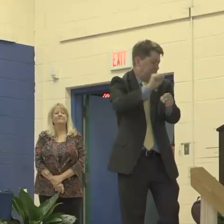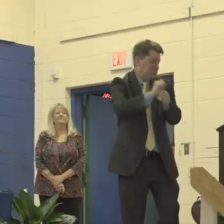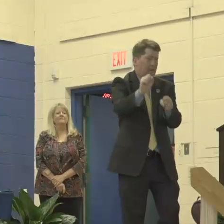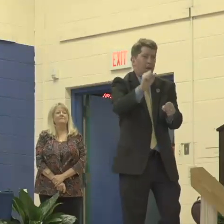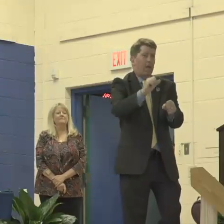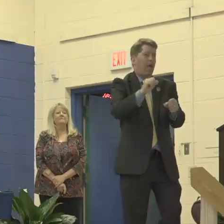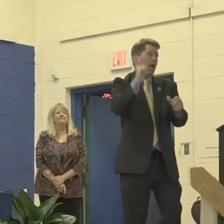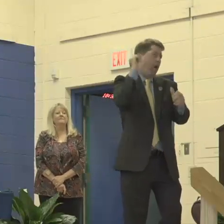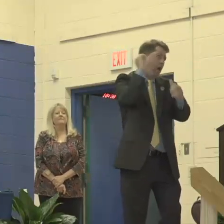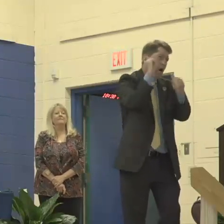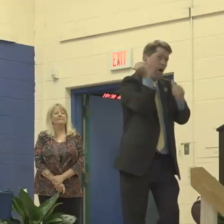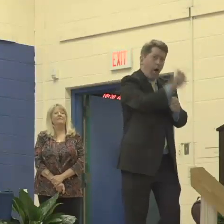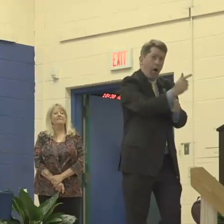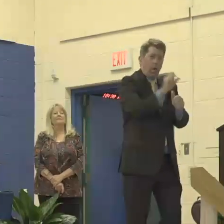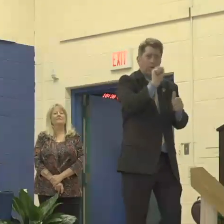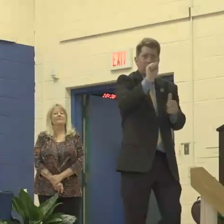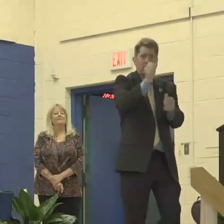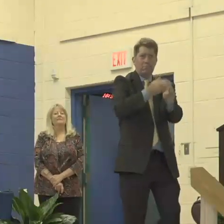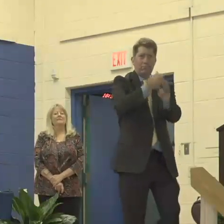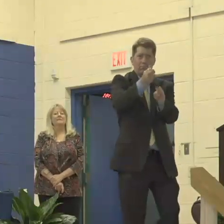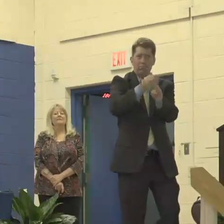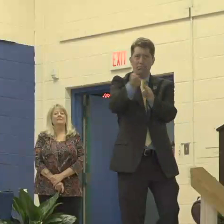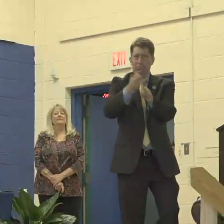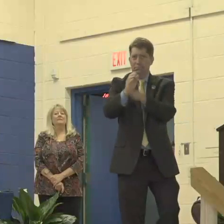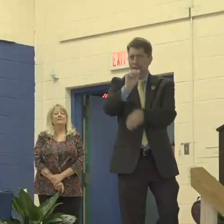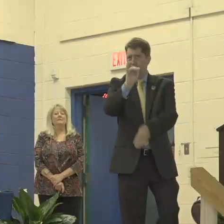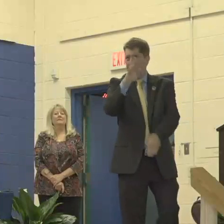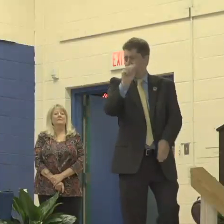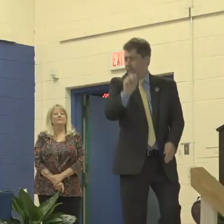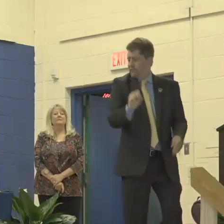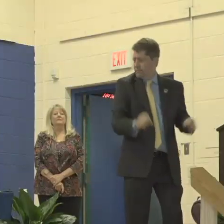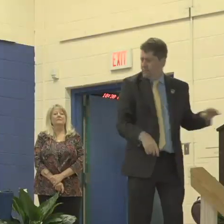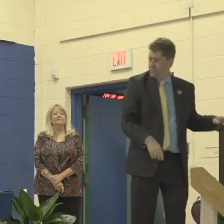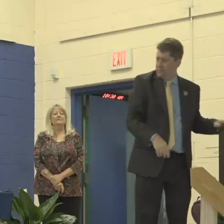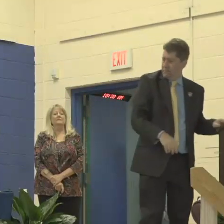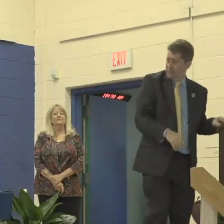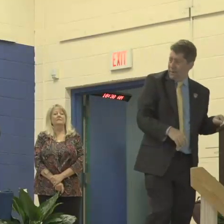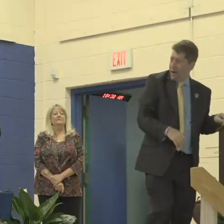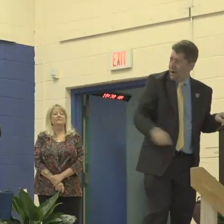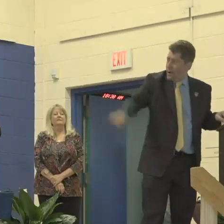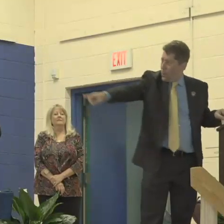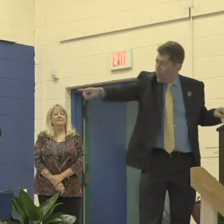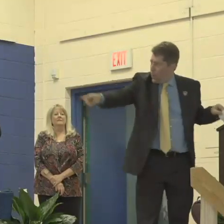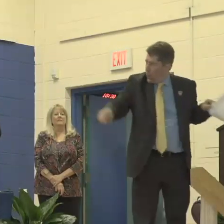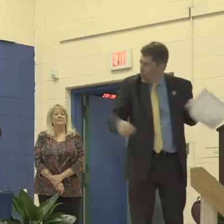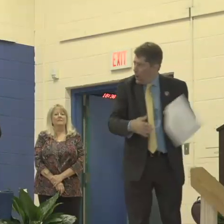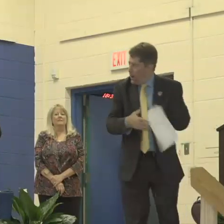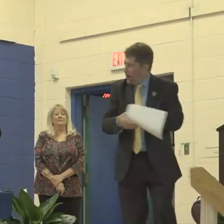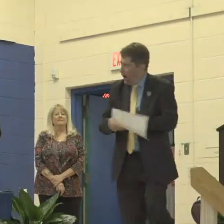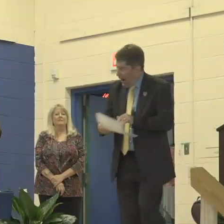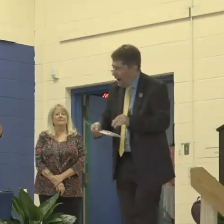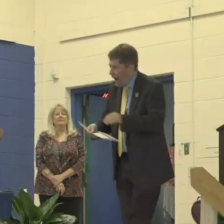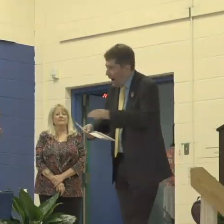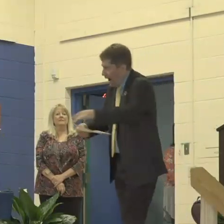the smartest, the most intelligent student, and the one that has worked the hardest in all areas. And that's you, Miss